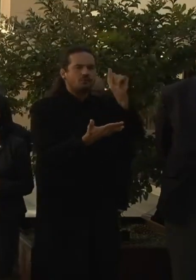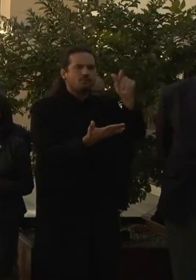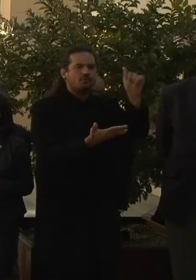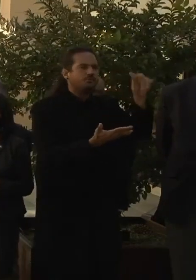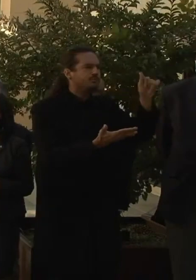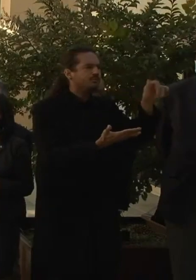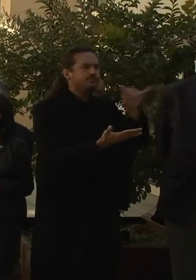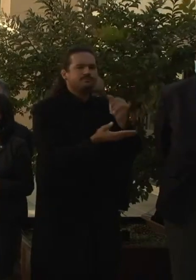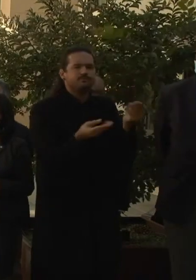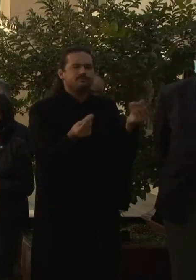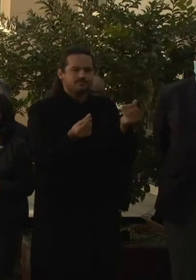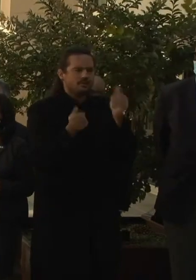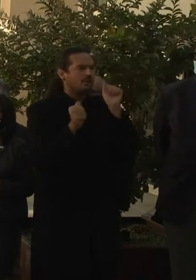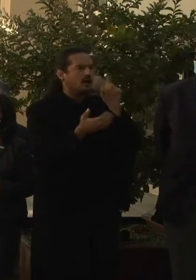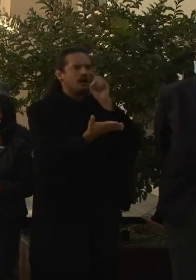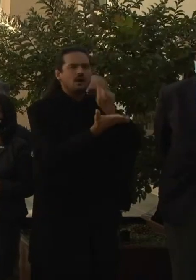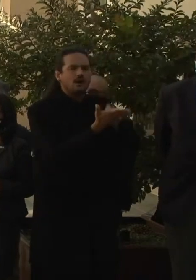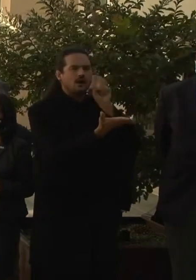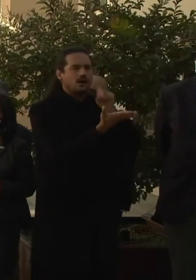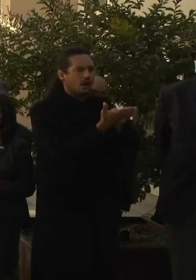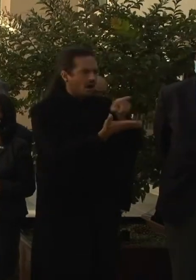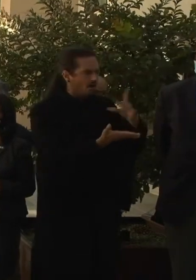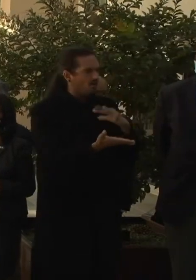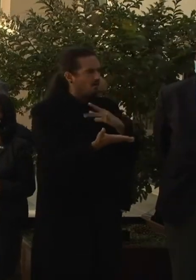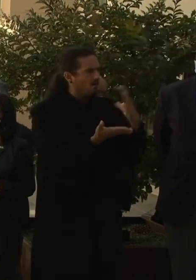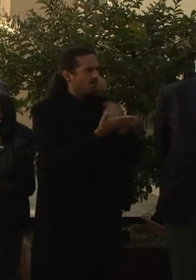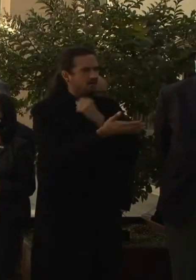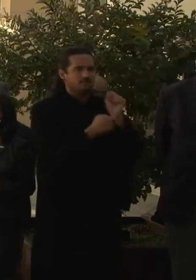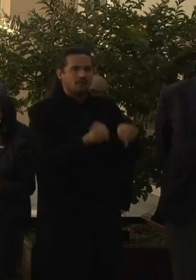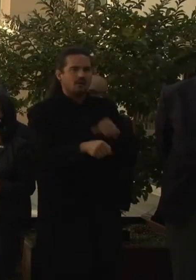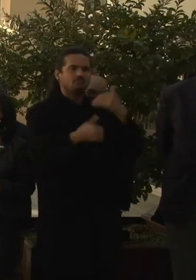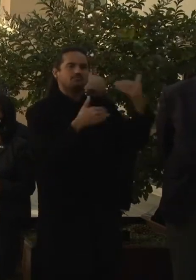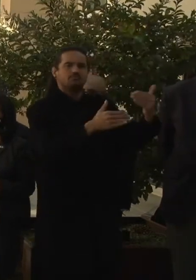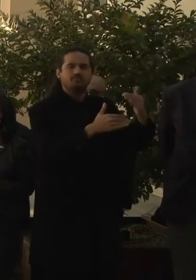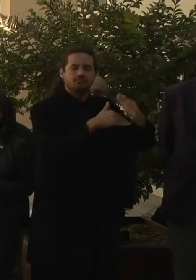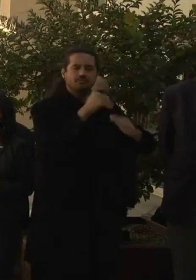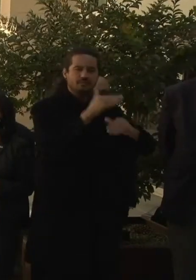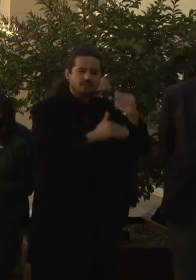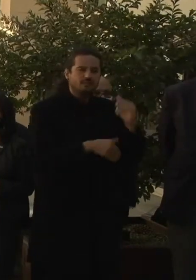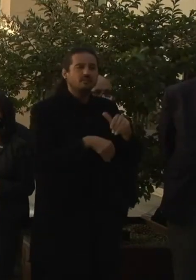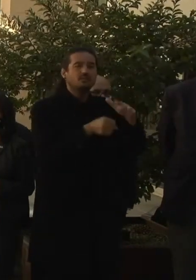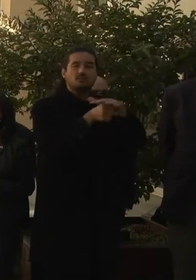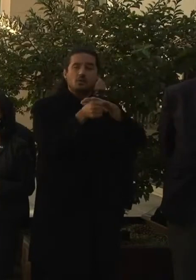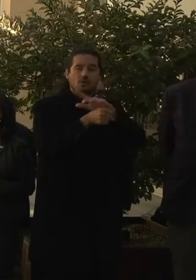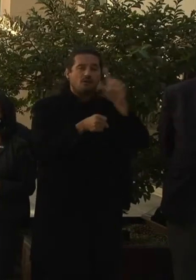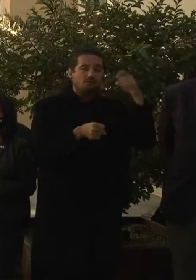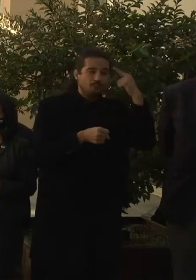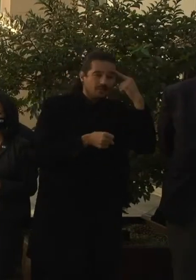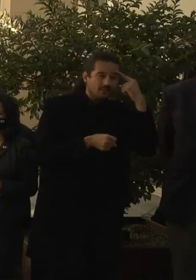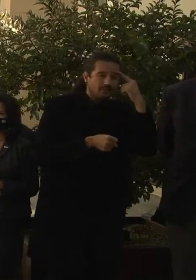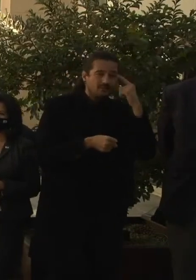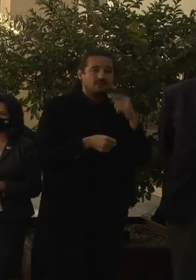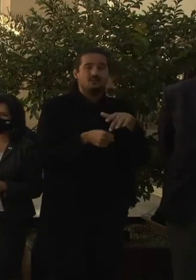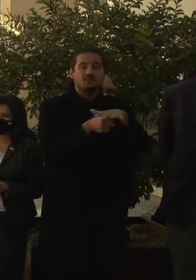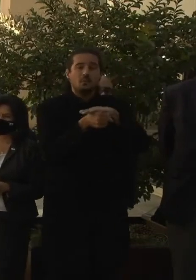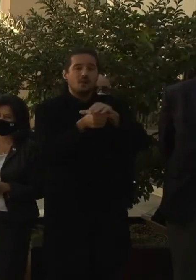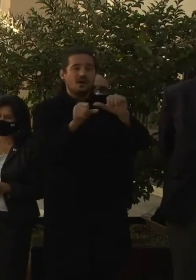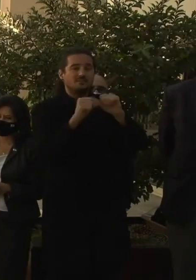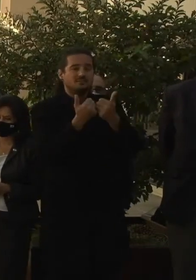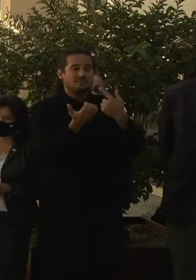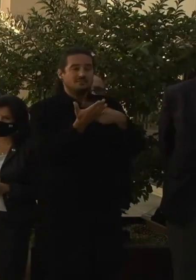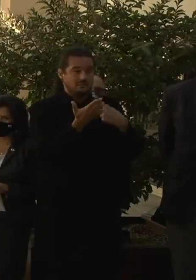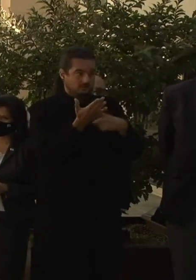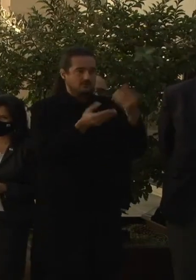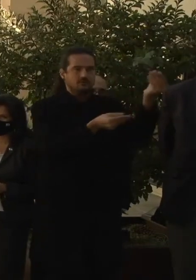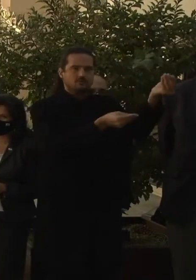opportunity sites, sites in need, or the sites that those local governments and local agencies are talking about right when they make that first call to the state. So